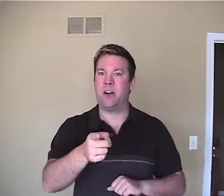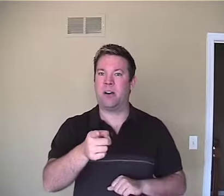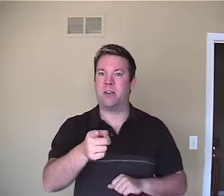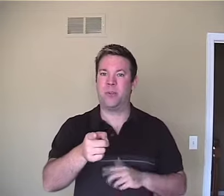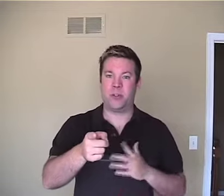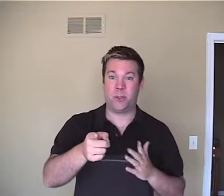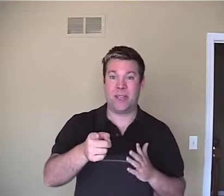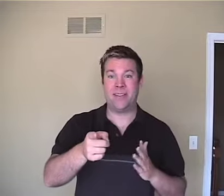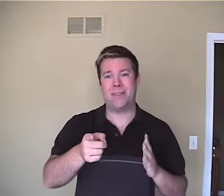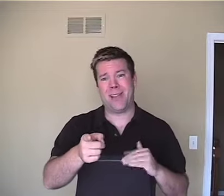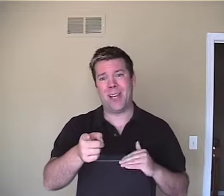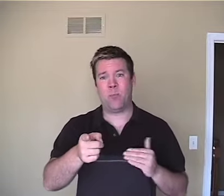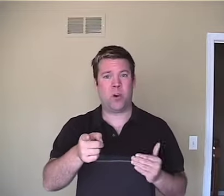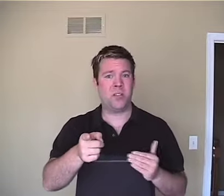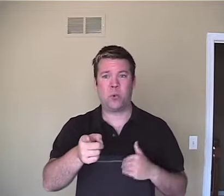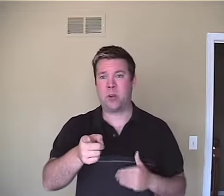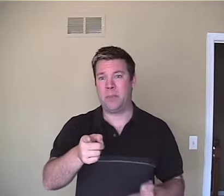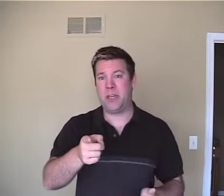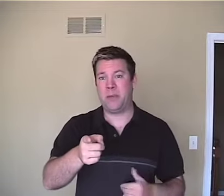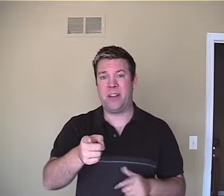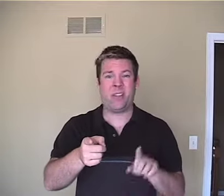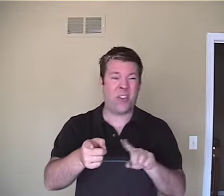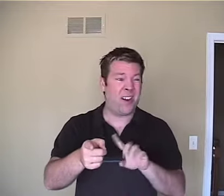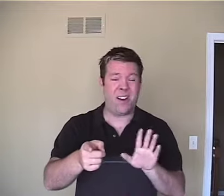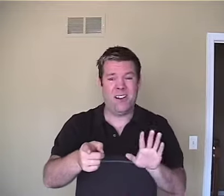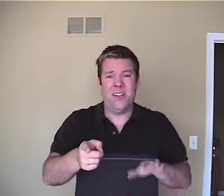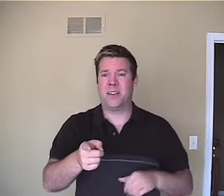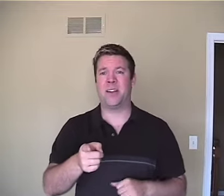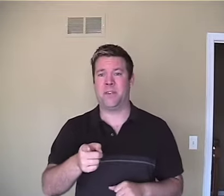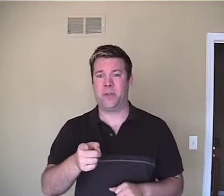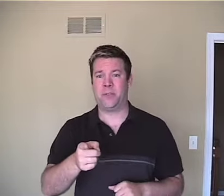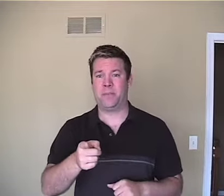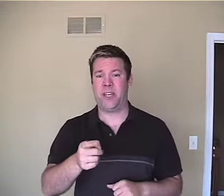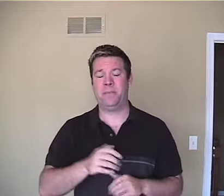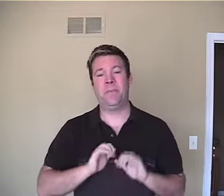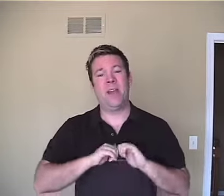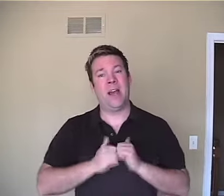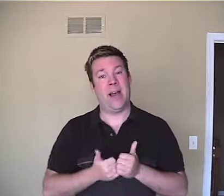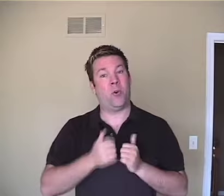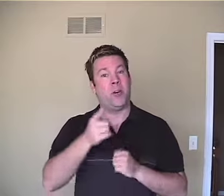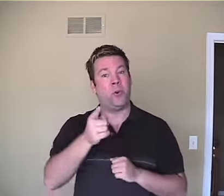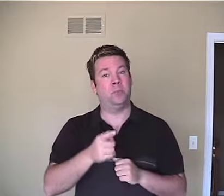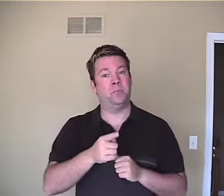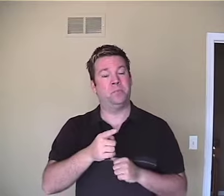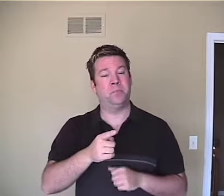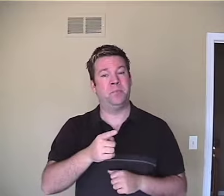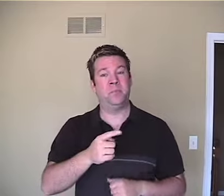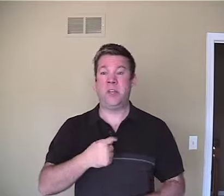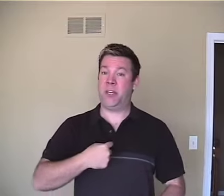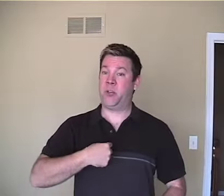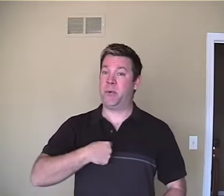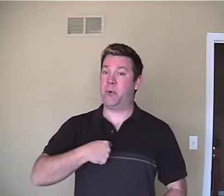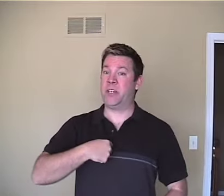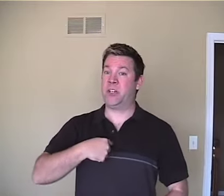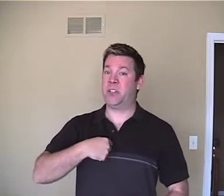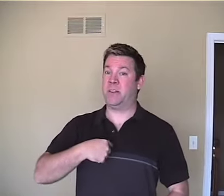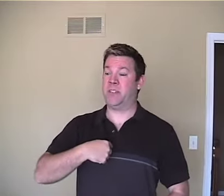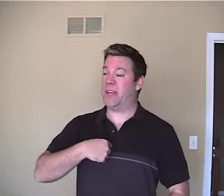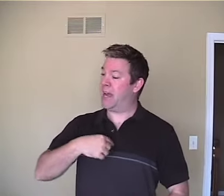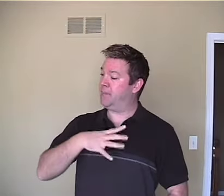are. We don't do is, am, was, were, be, being, the, none of those, okay? How are you? And you would point to yourself and say, I'm